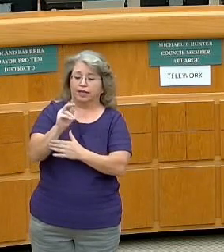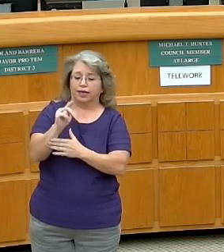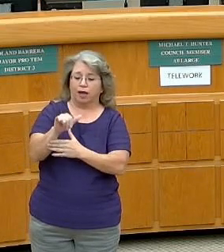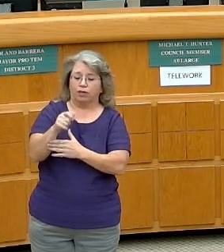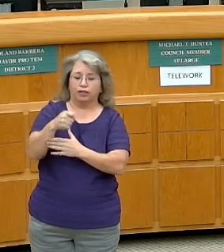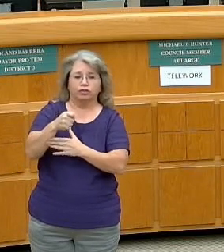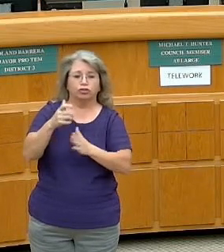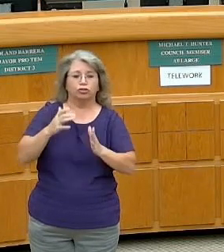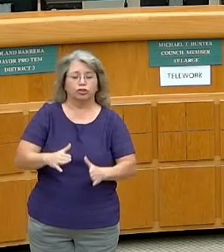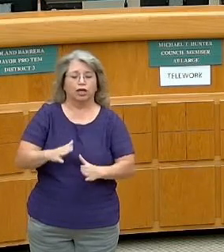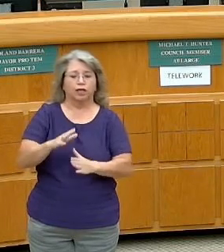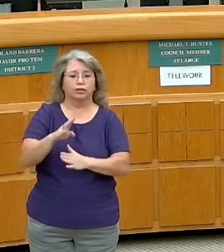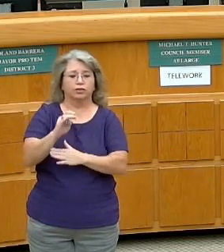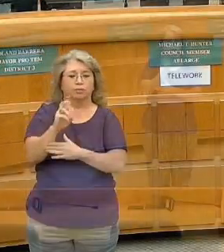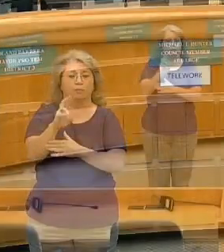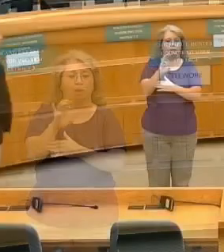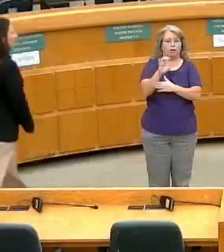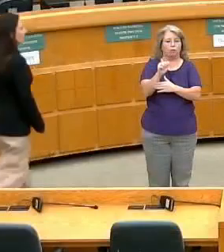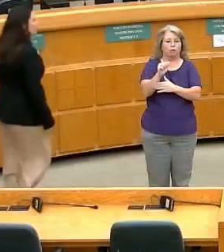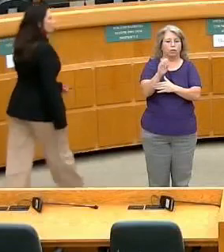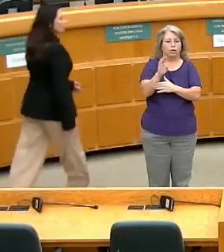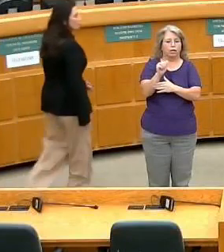to introduce Representative Cloud.